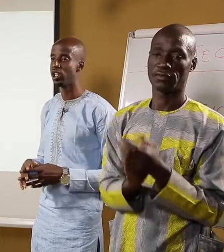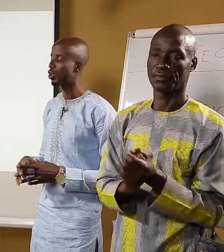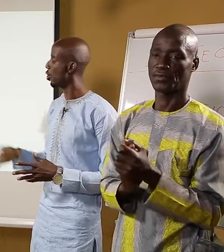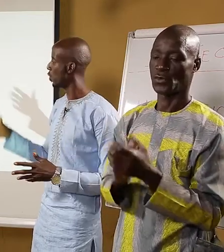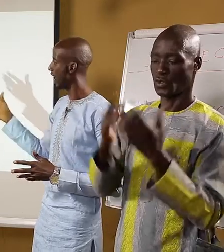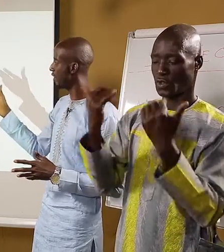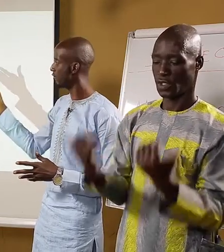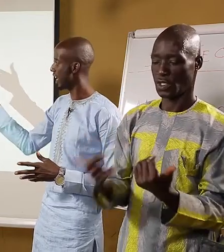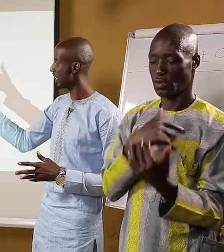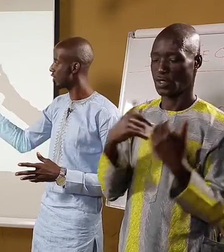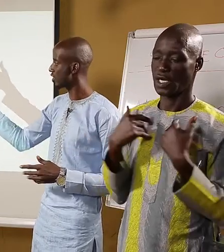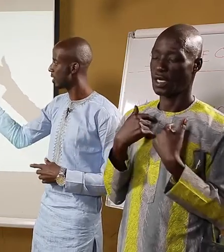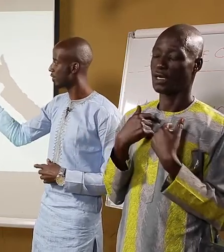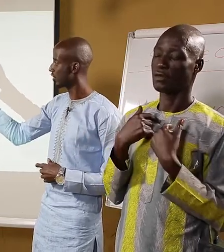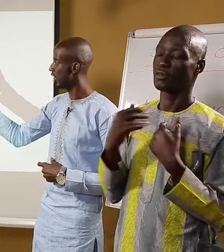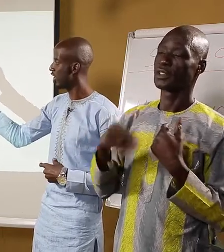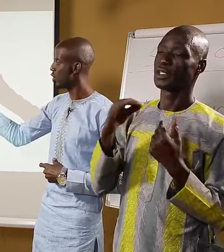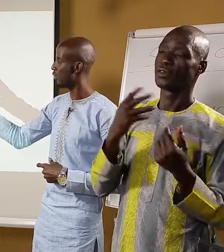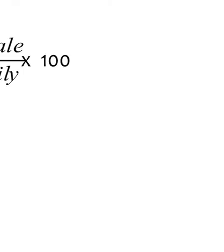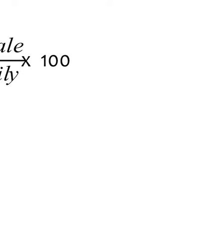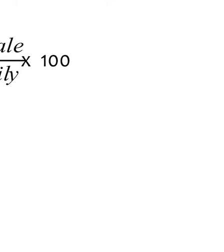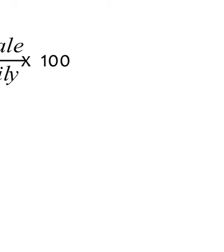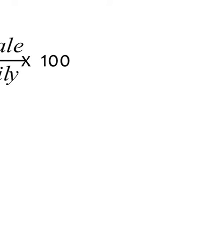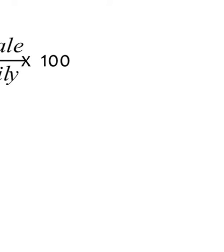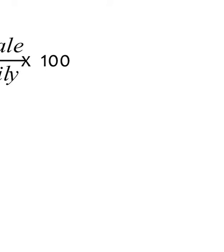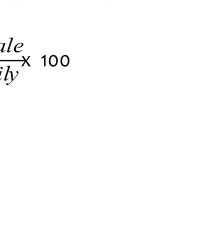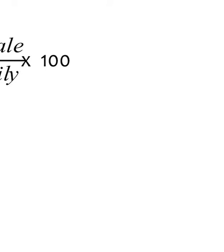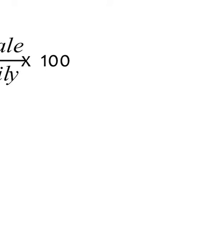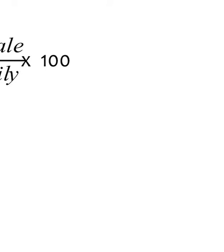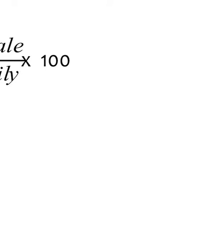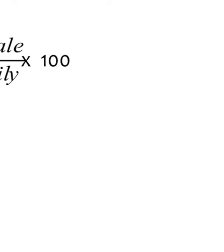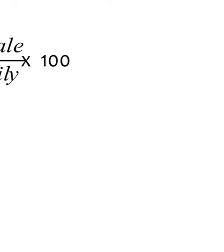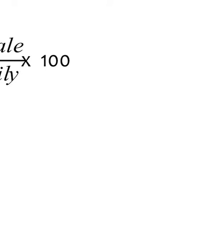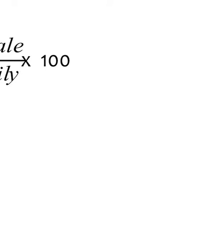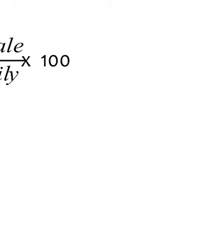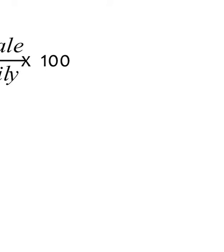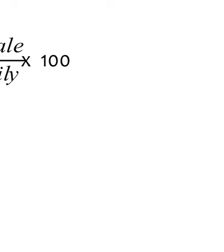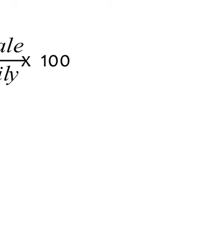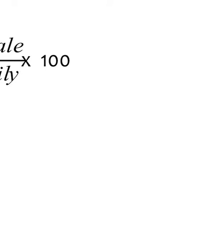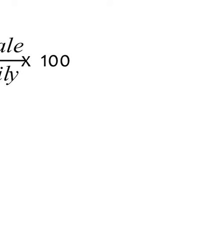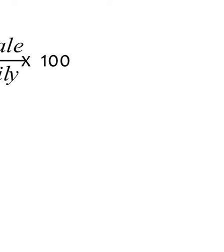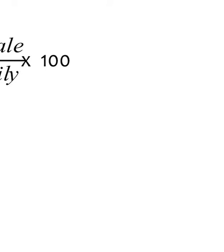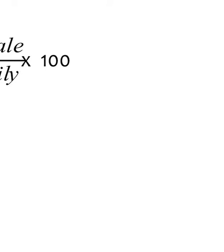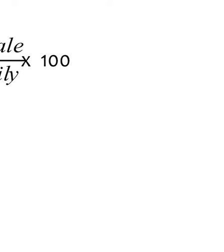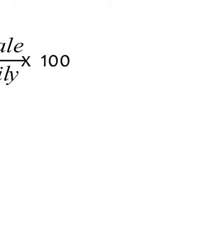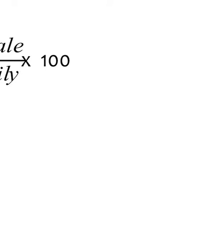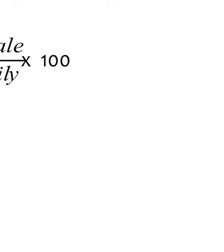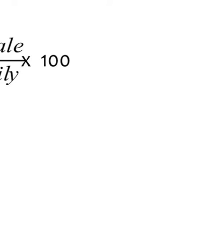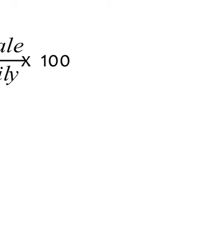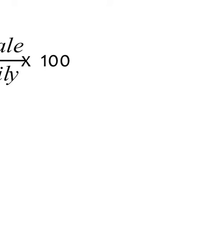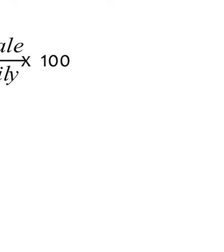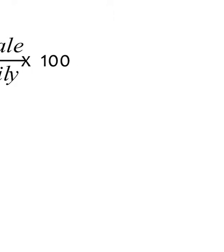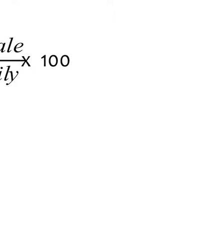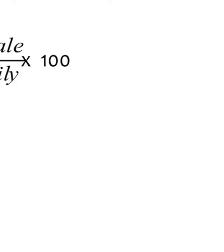5. So we have, that gives us 3 over 5 multiplied by 100. And the reason why we are multiplying